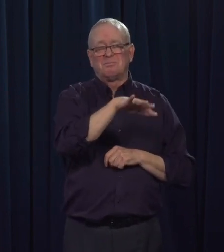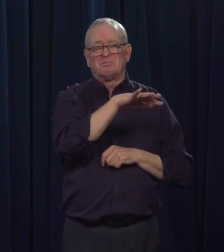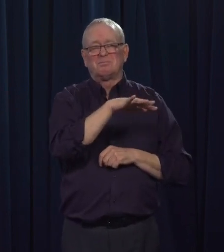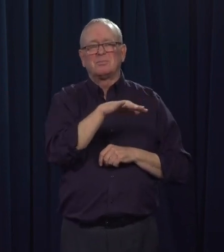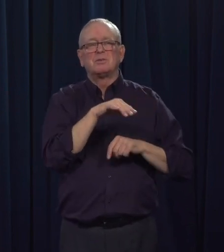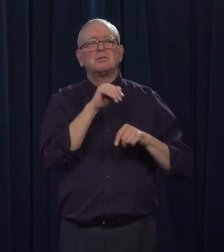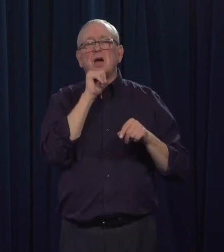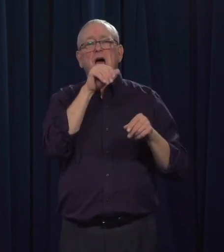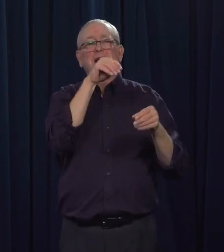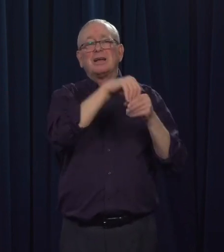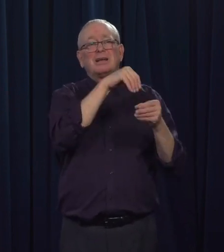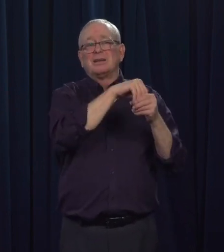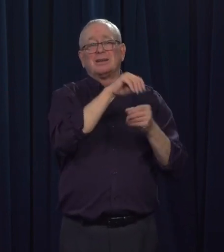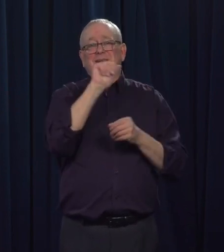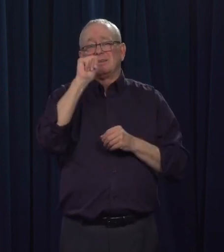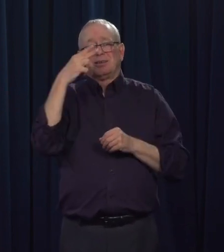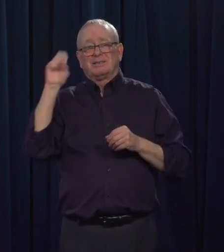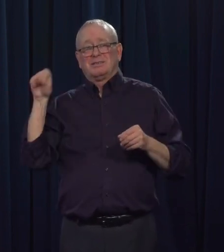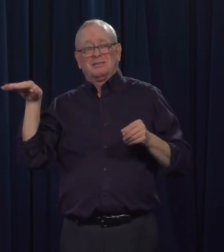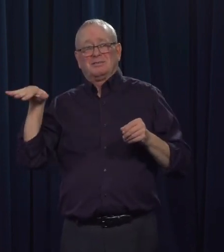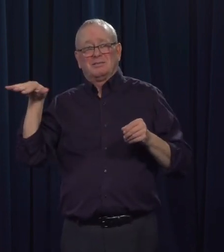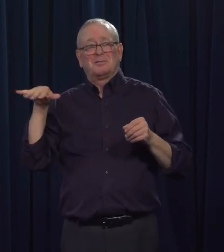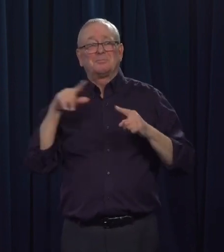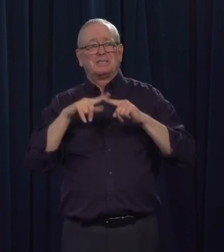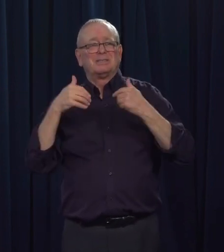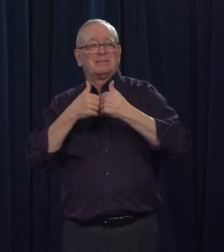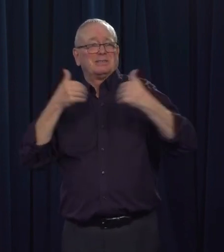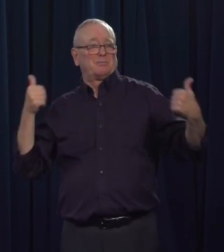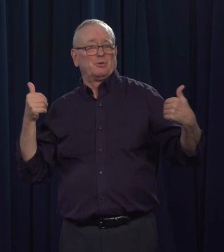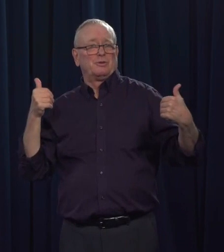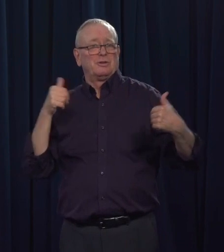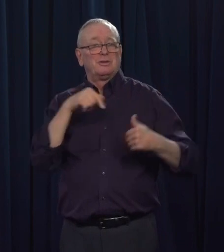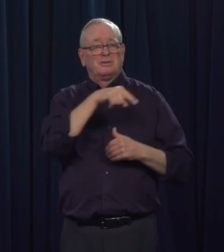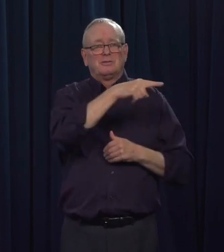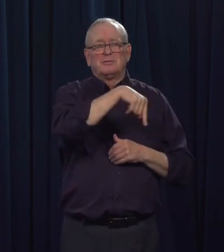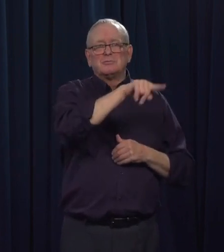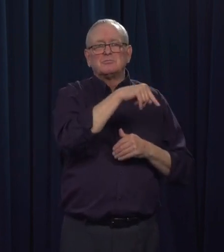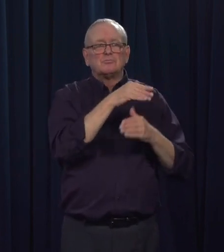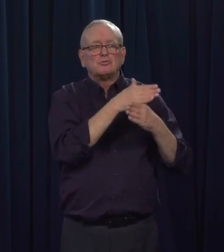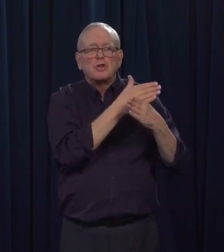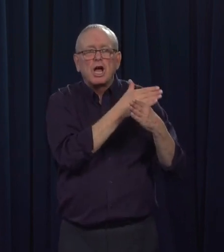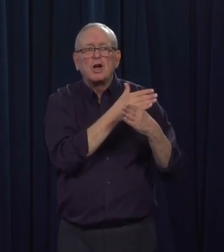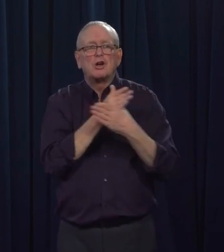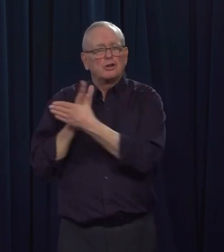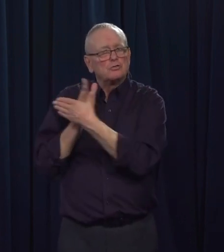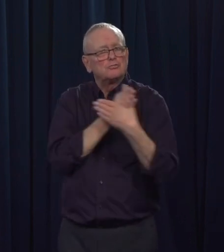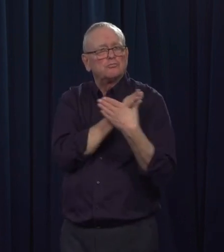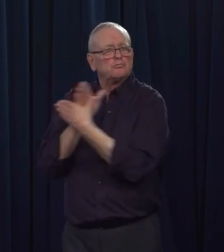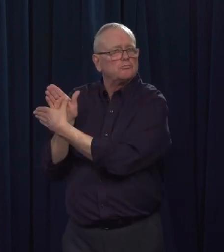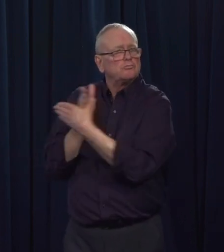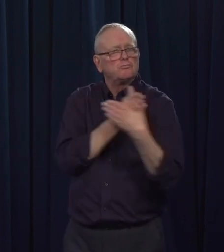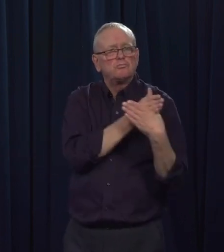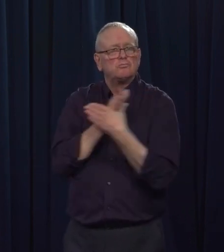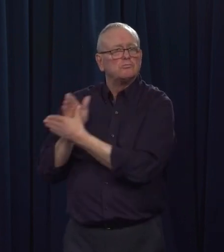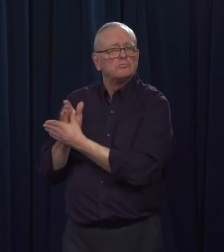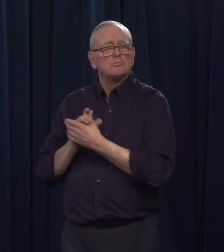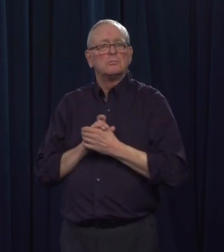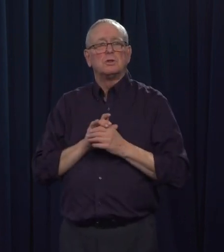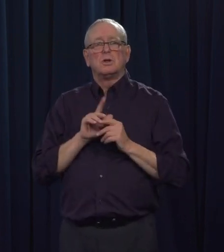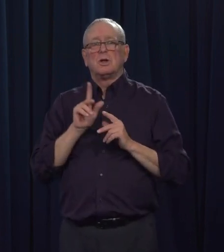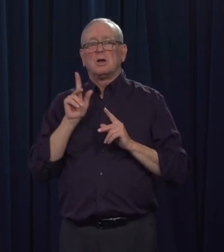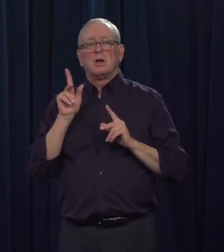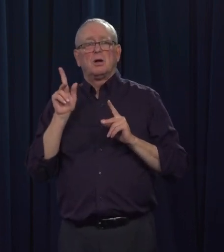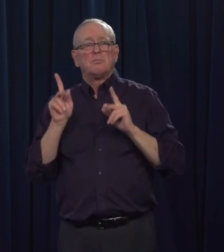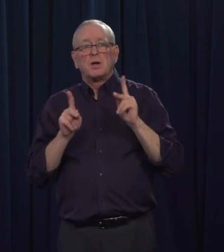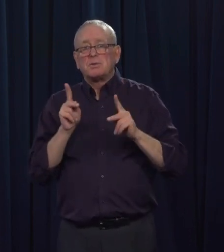been willing to share expertise, personnel, equipment, reagents and supplies. And so we've been